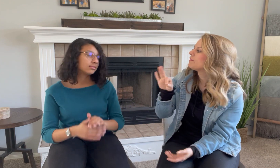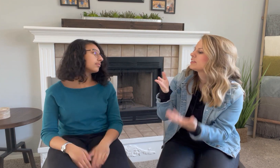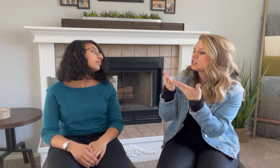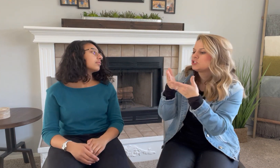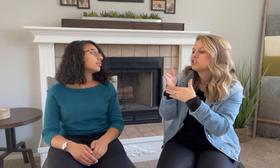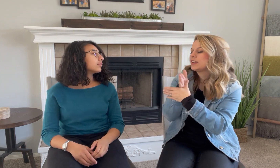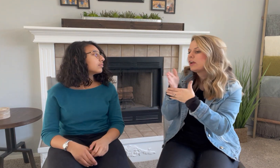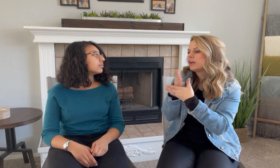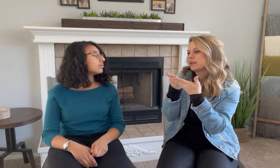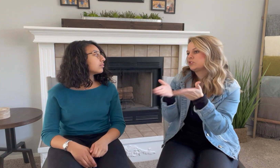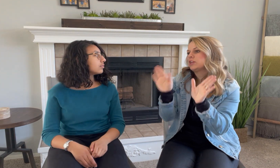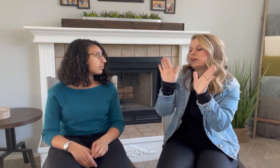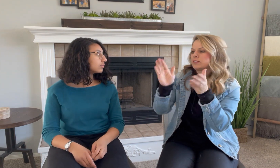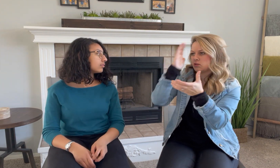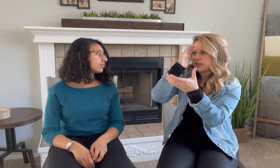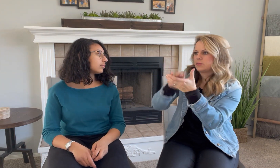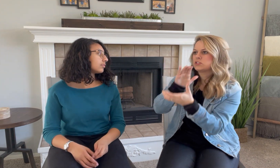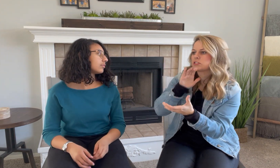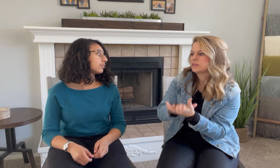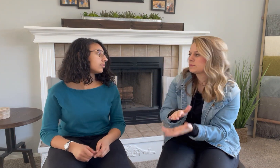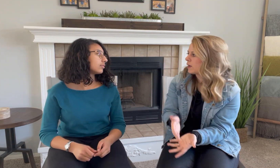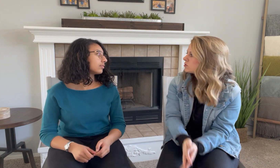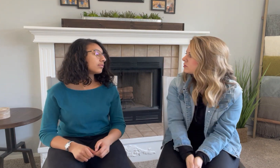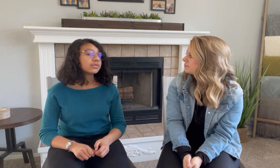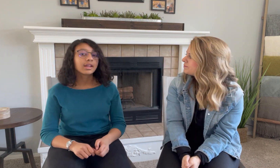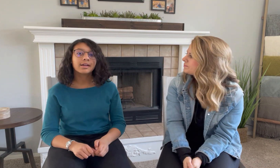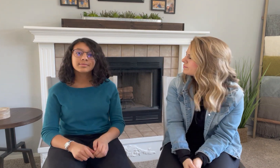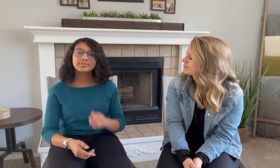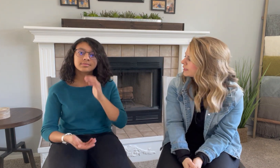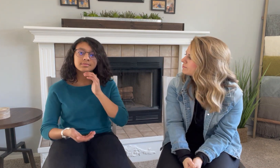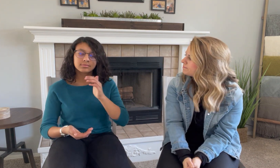it's generic though, then it would just be spouse. Yep.